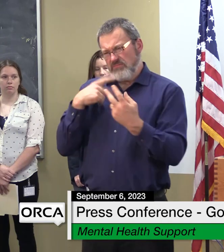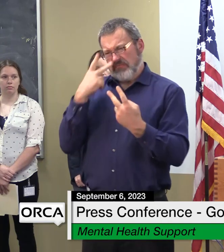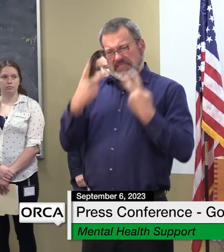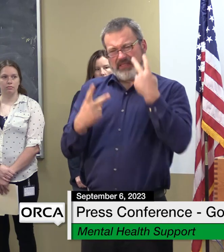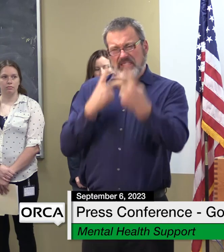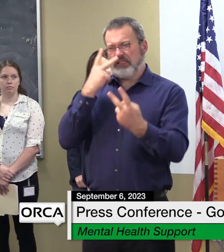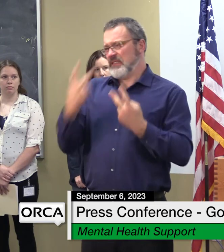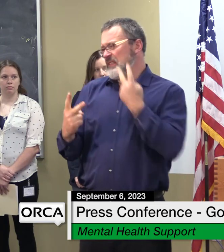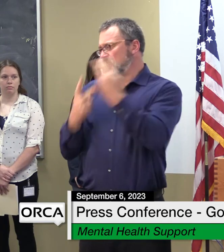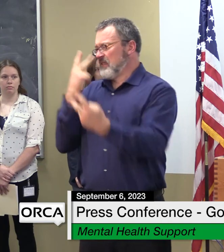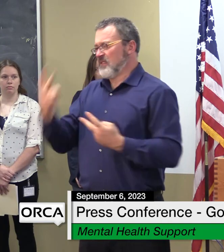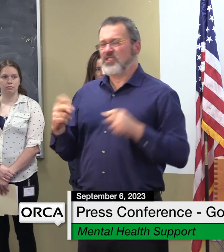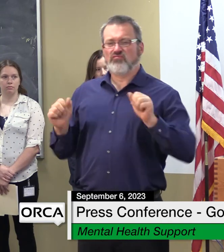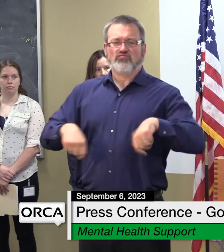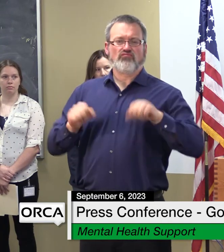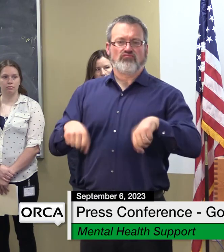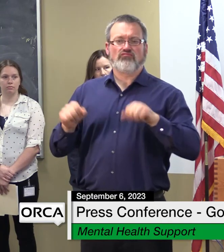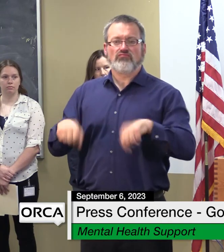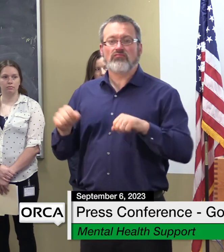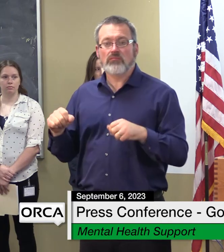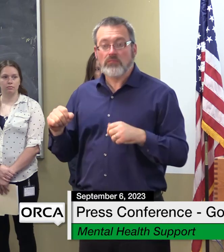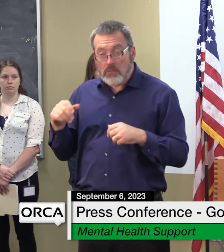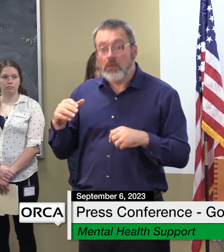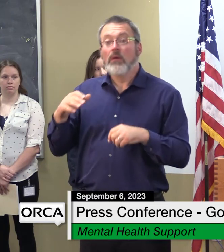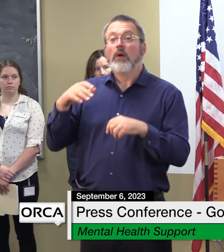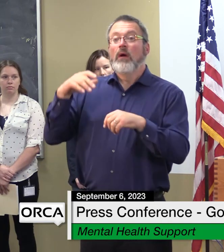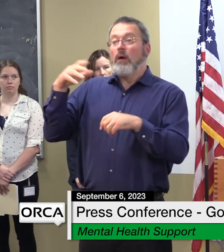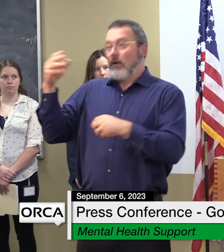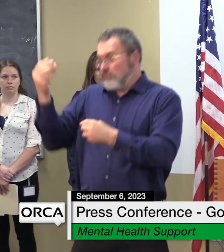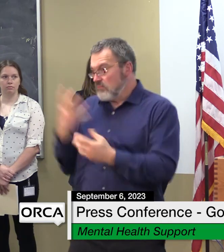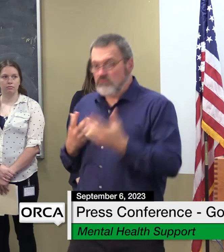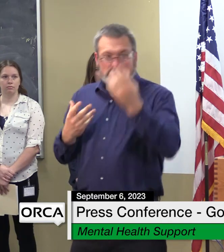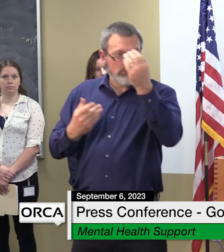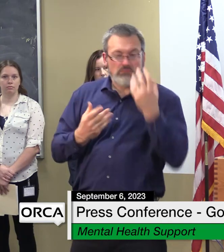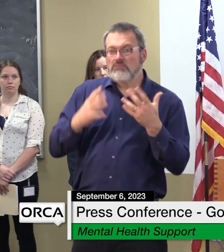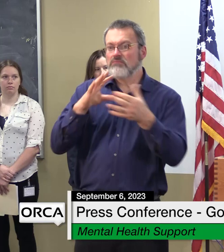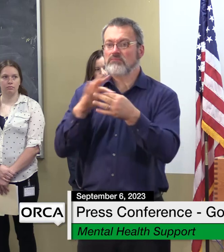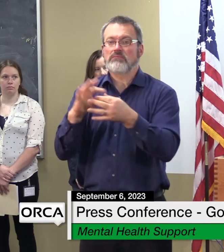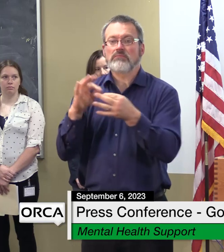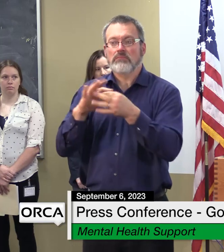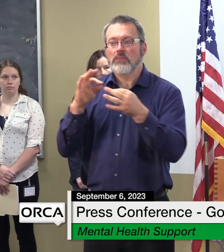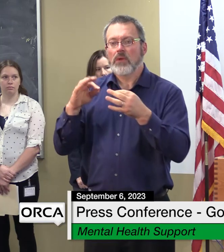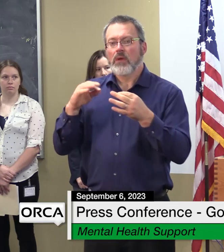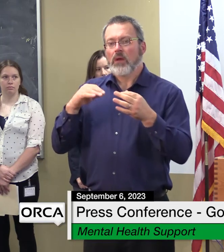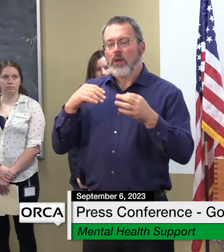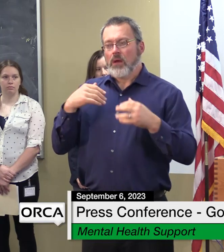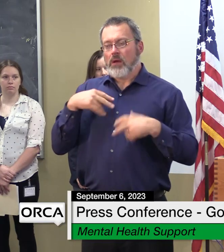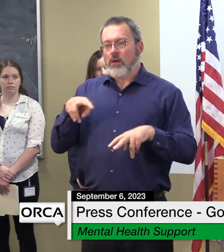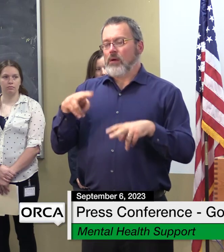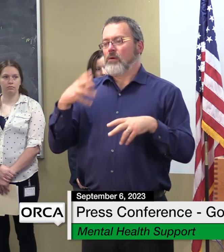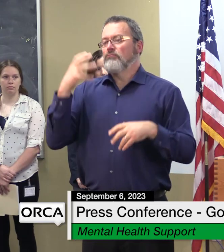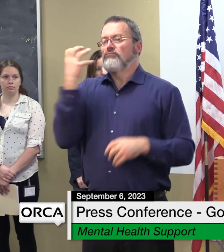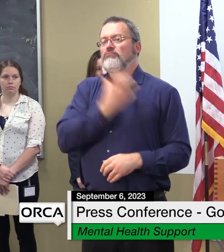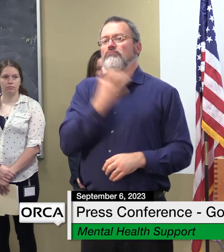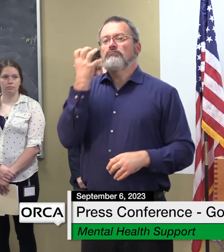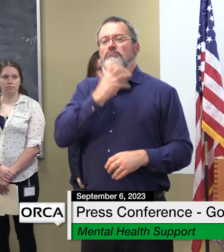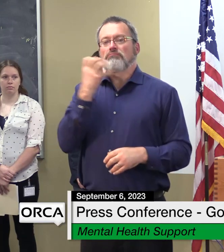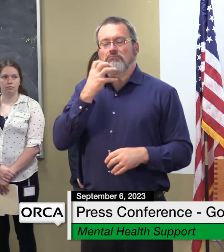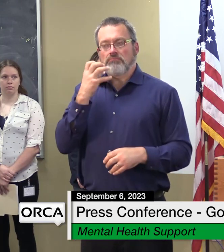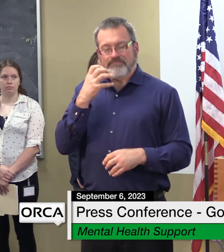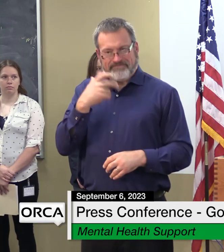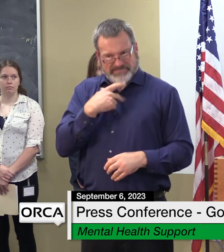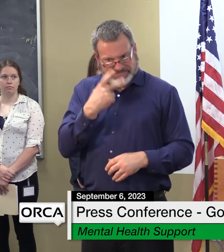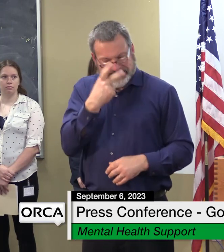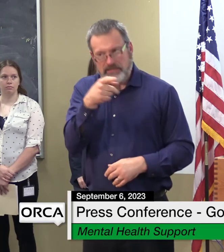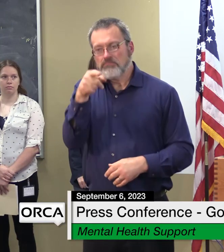heard directly from people with those stories over the past few weeks. People I wouldn't have guessed were struggling because